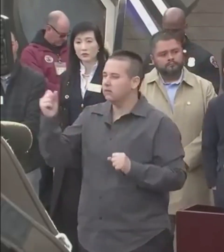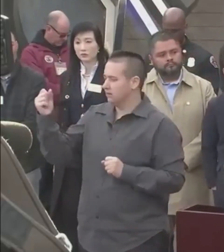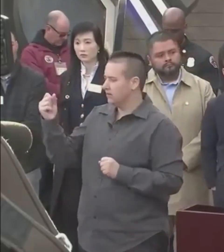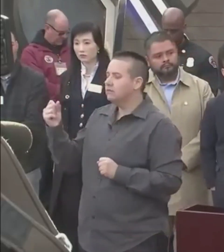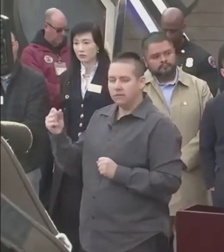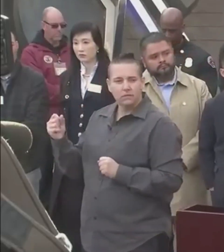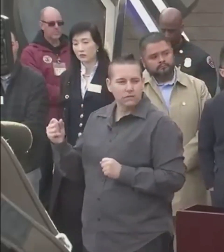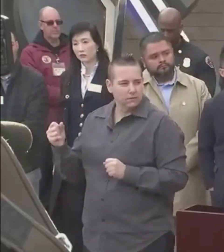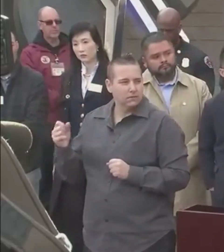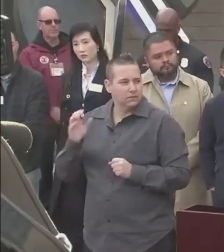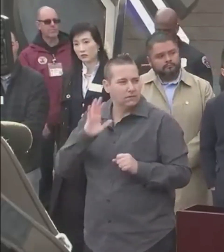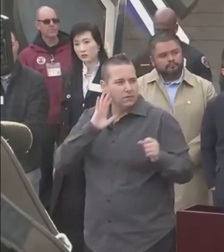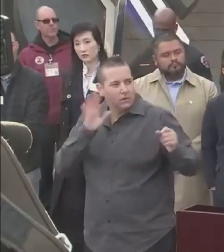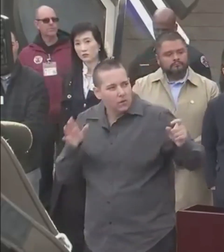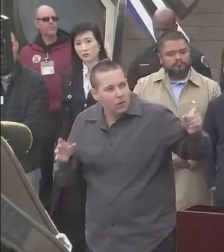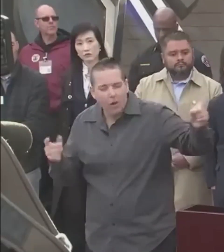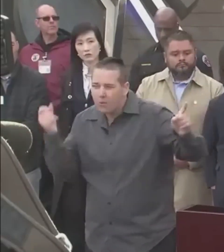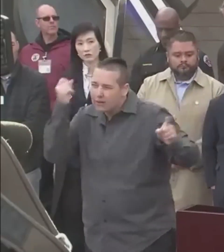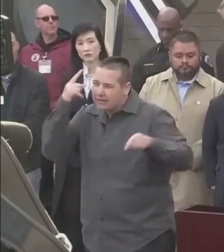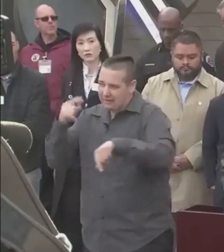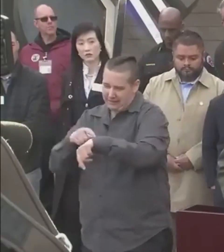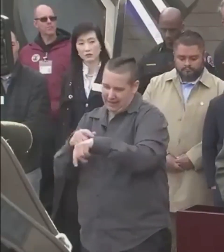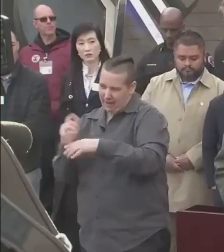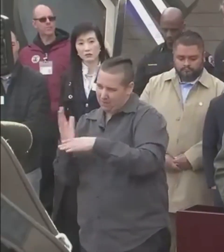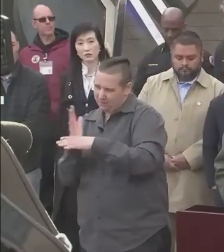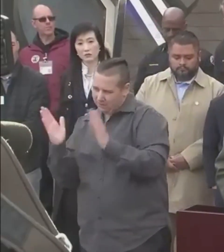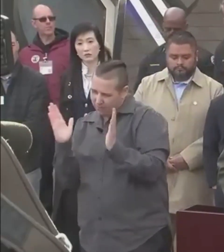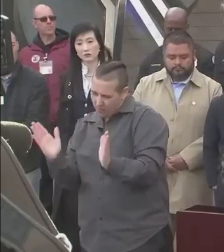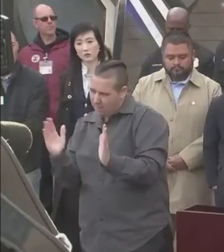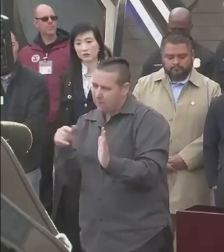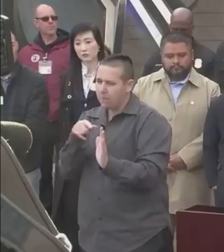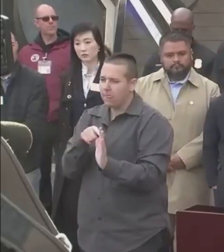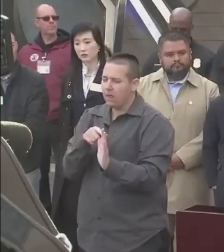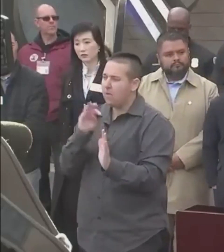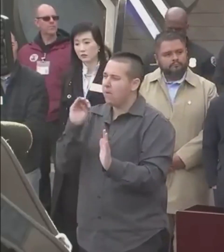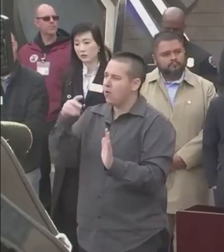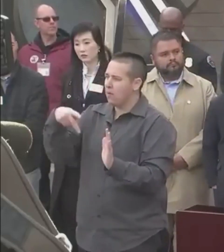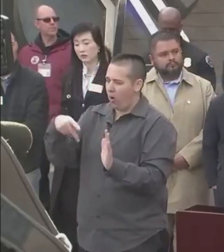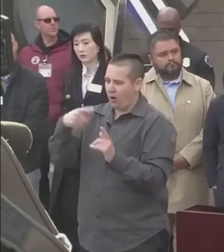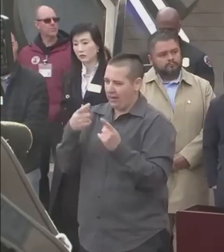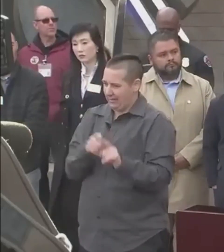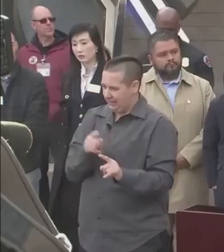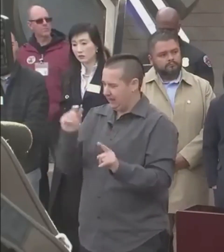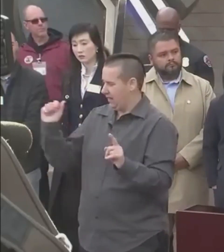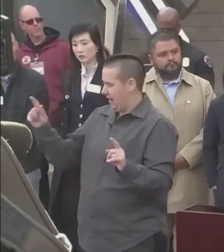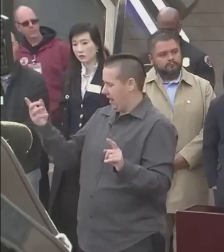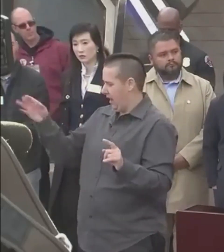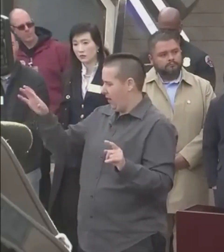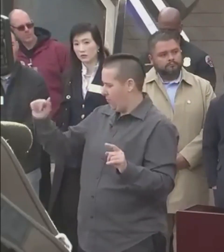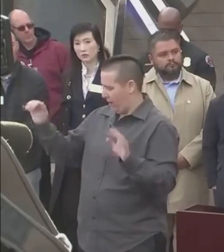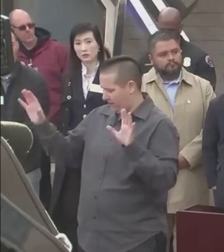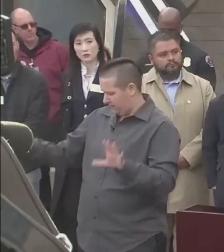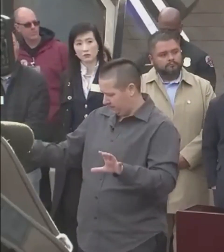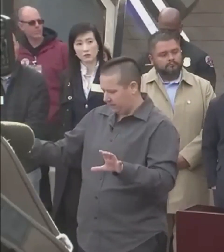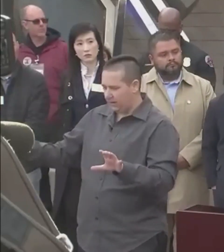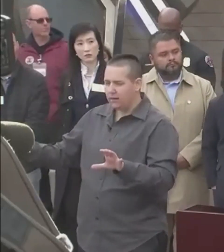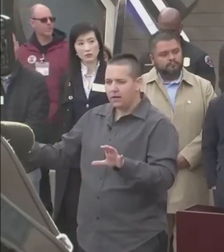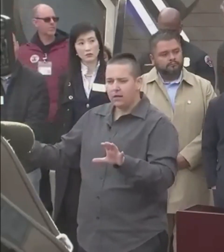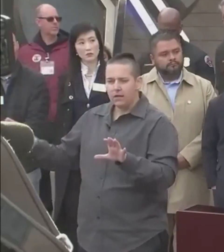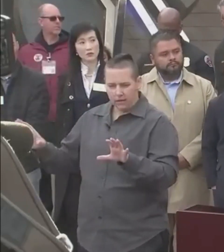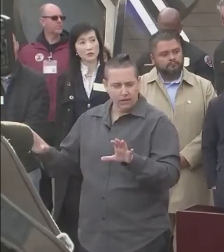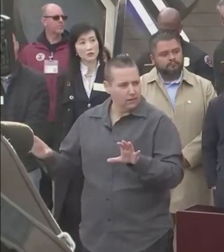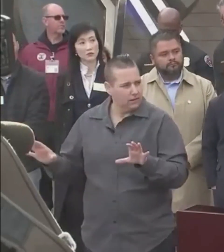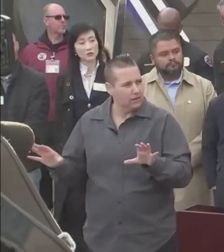lively center point of Asian culture, has made this a period of staggering misfortune. There is no spot left in America that is protected from